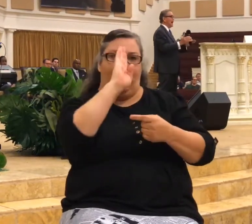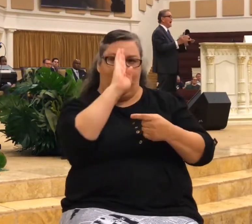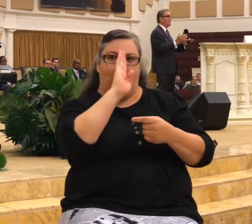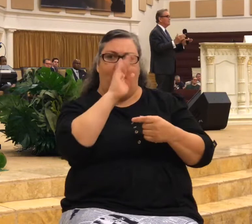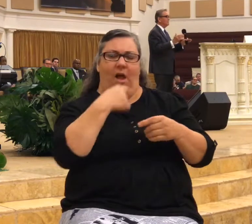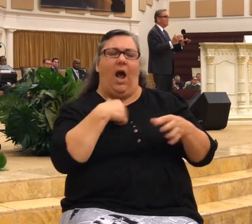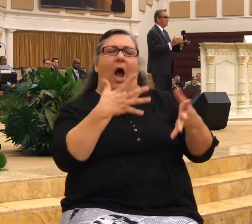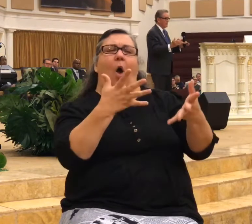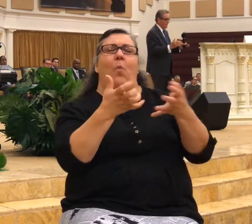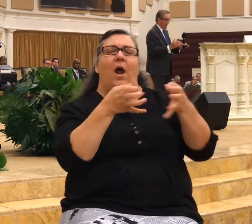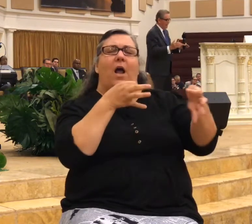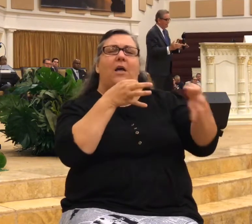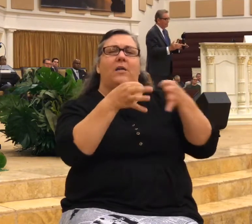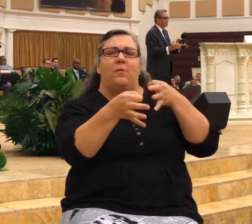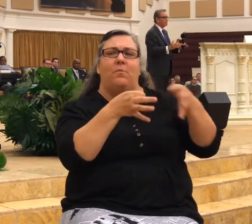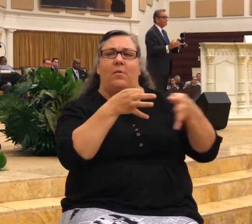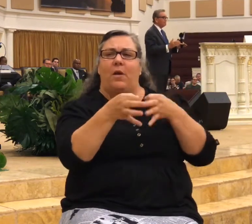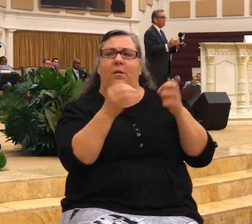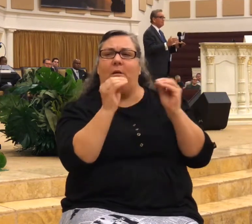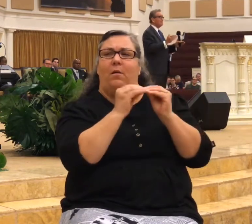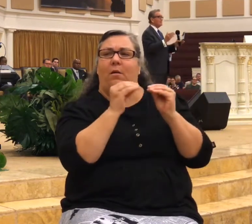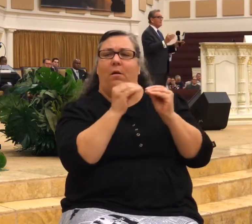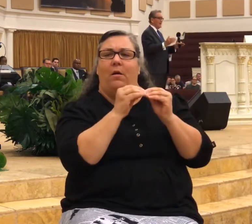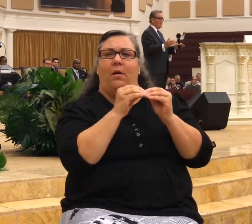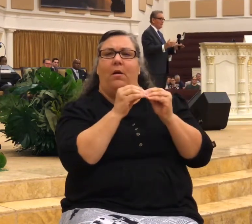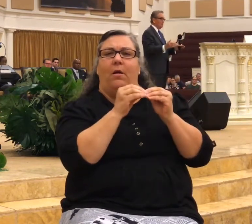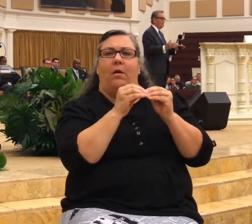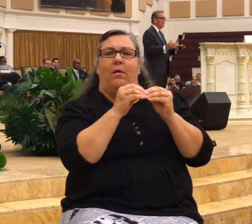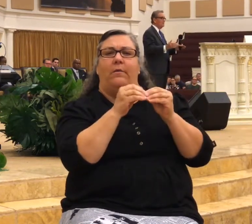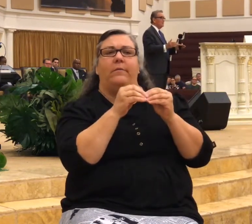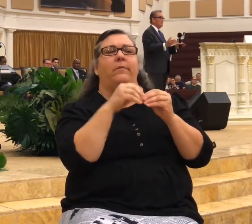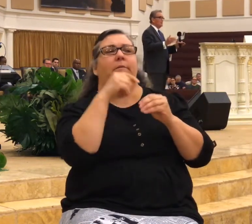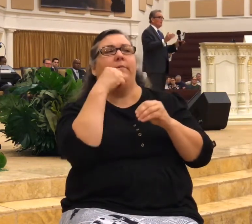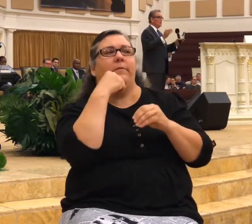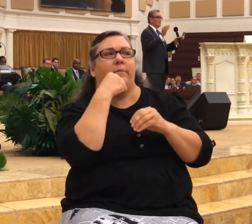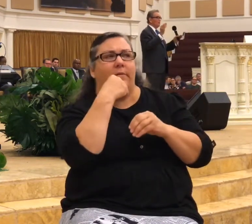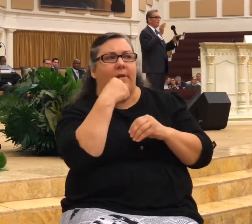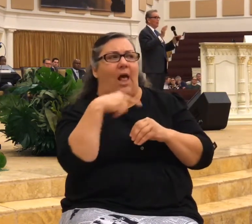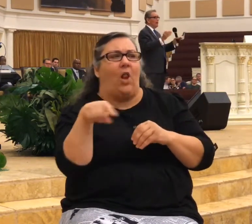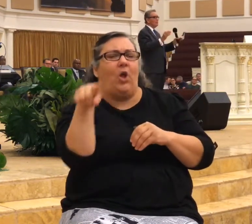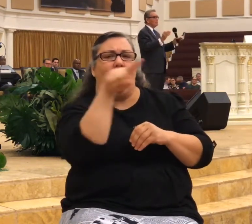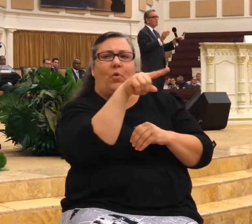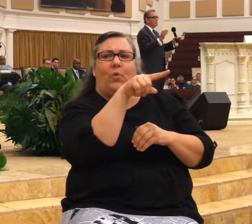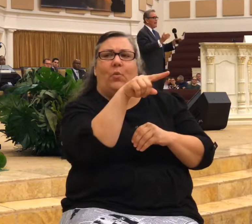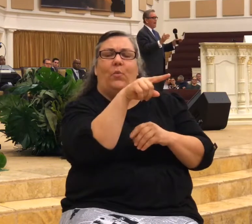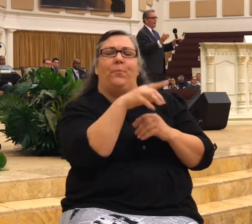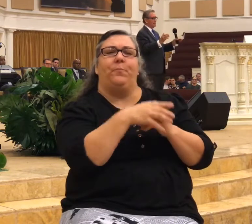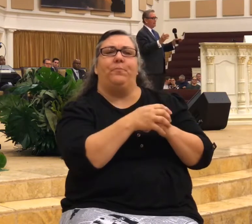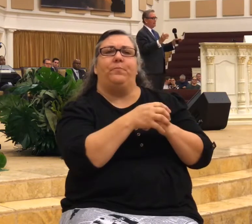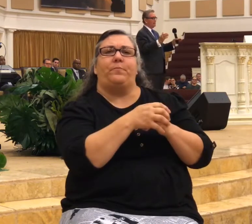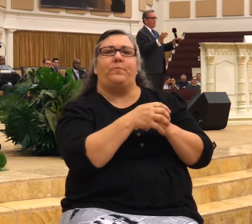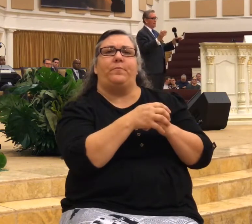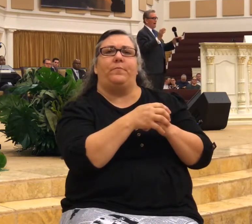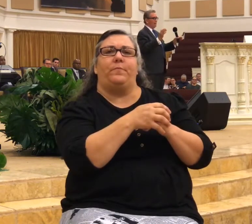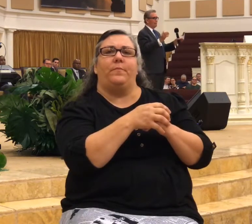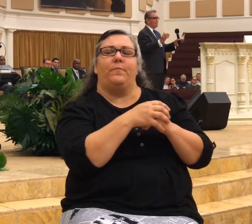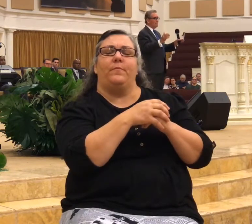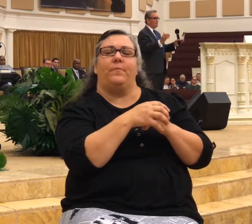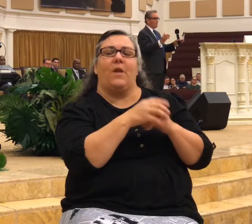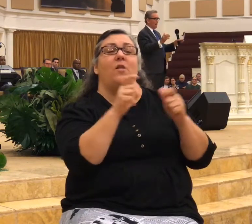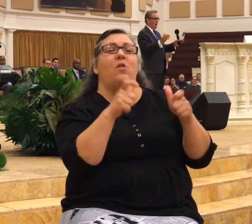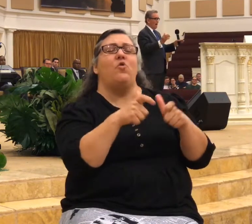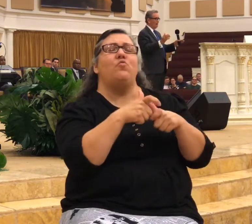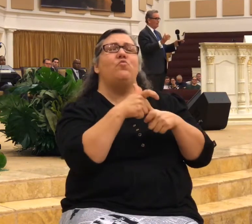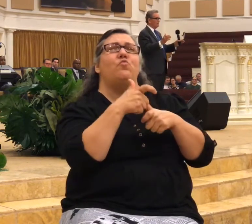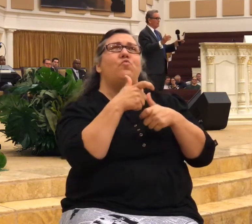moment of time tonight to tell you that one of the greatest things about